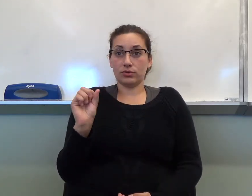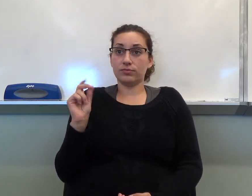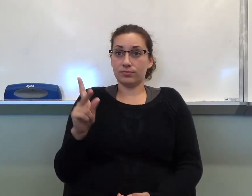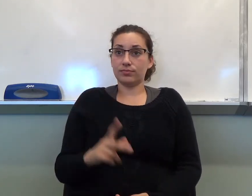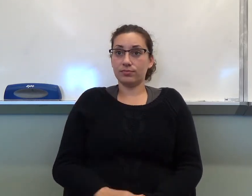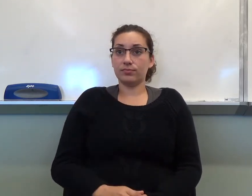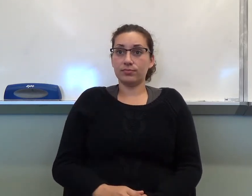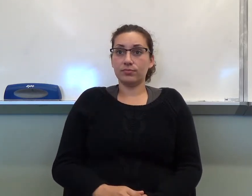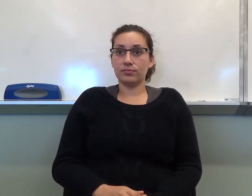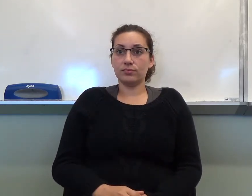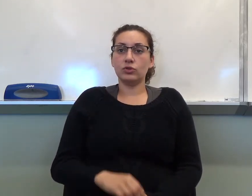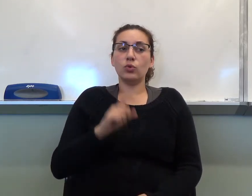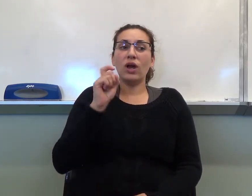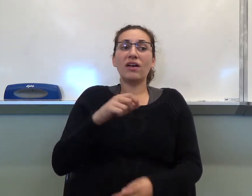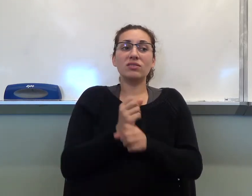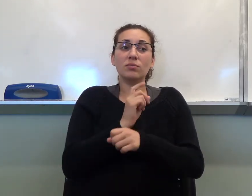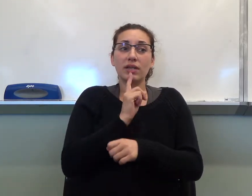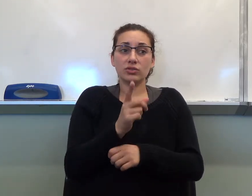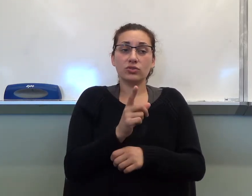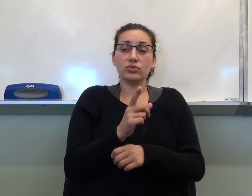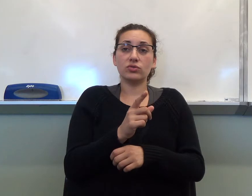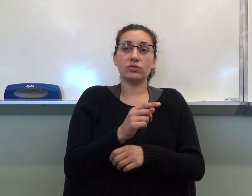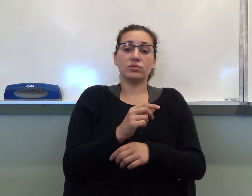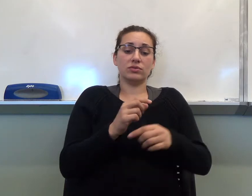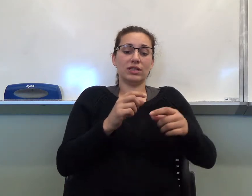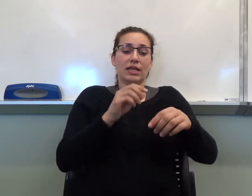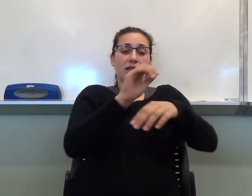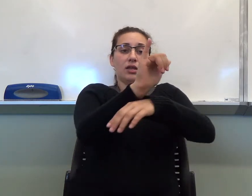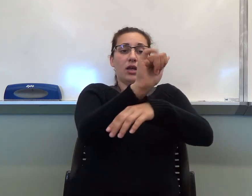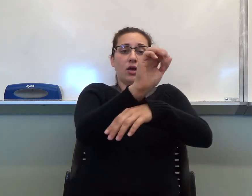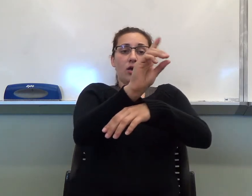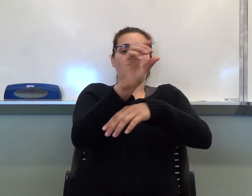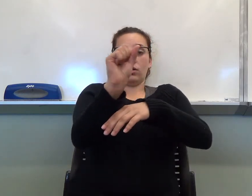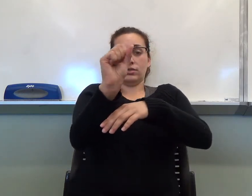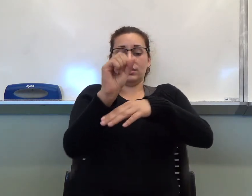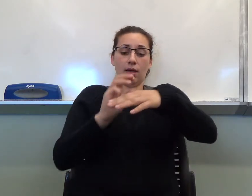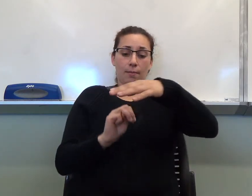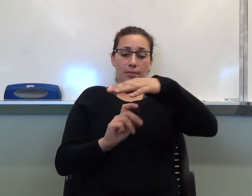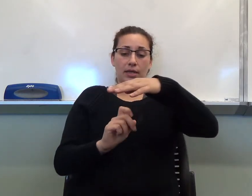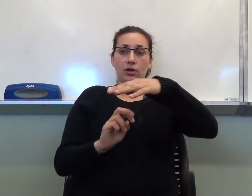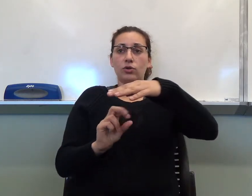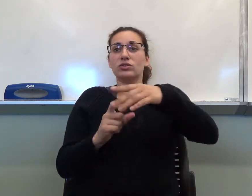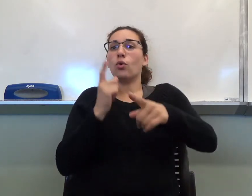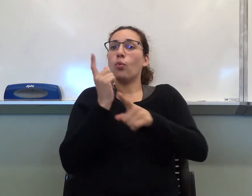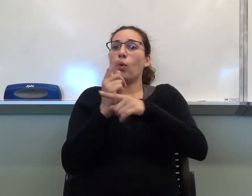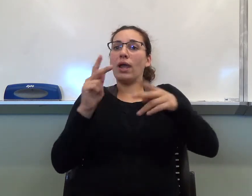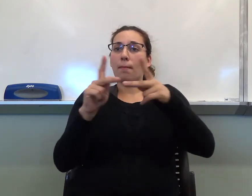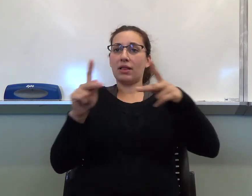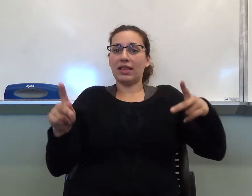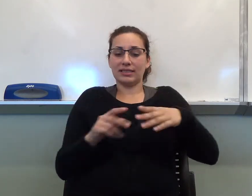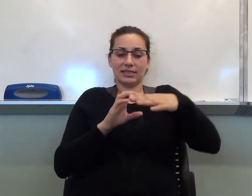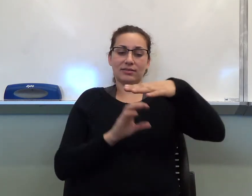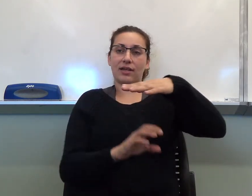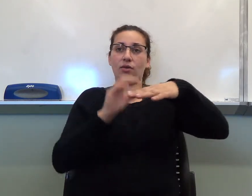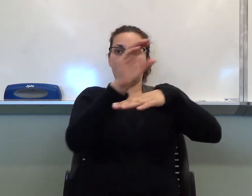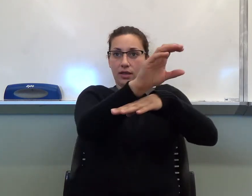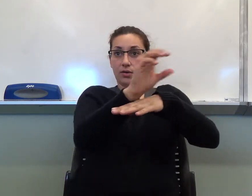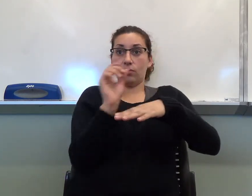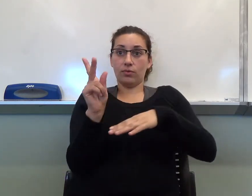place to do the canceling. Okay, then you put it in. All right, what we know is 1 yard is